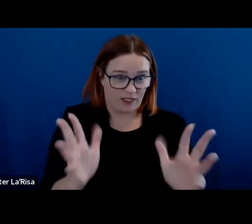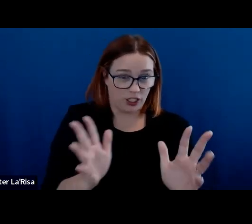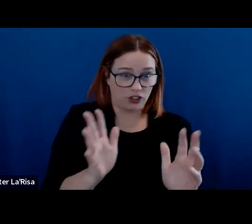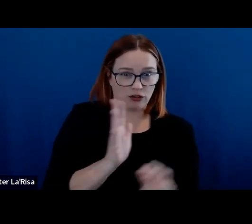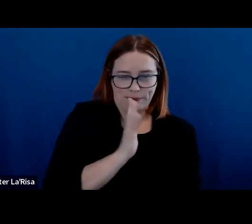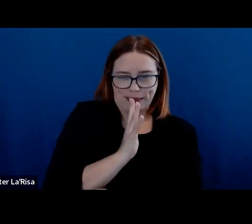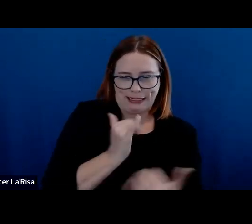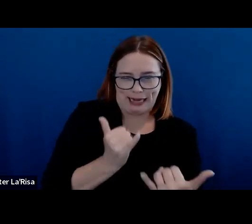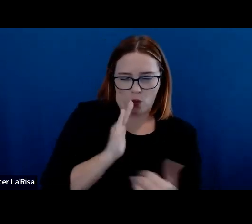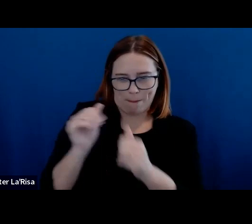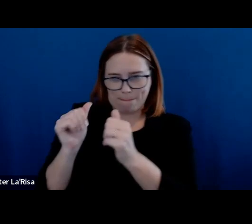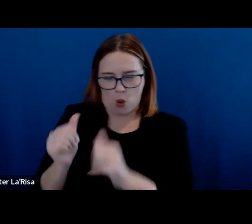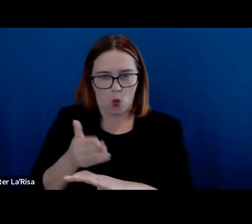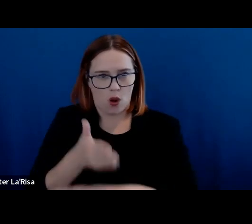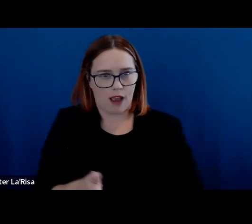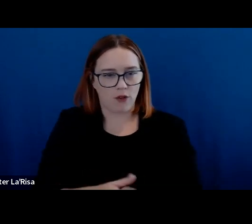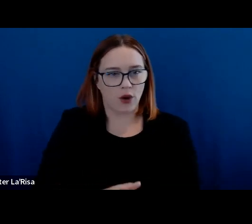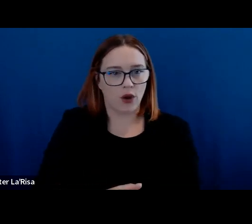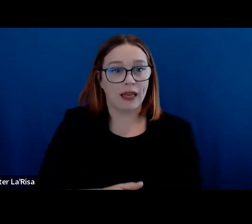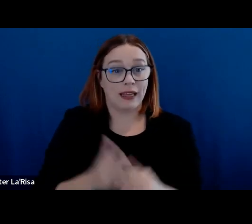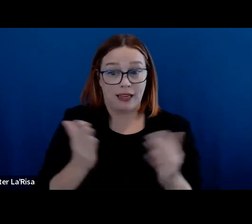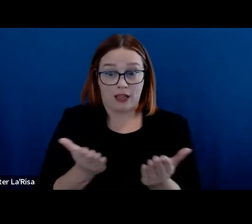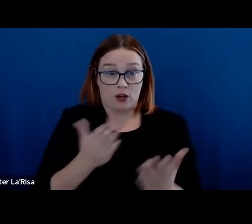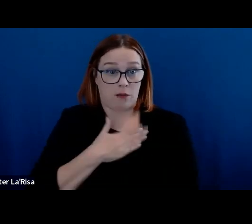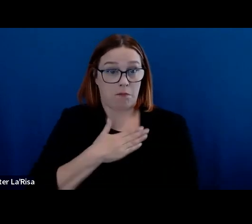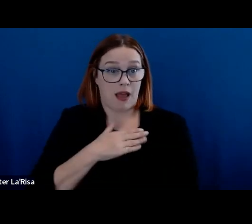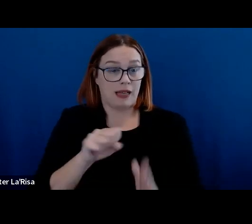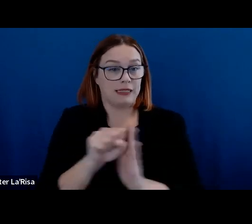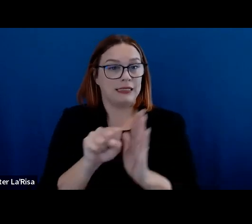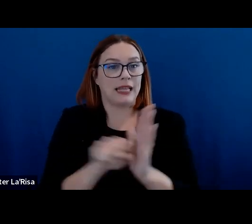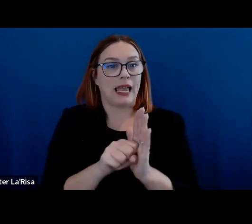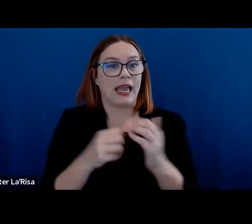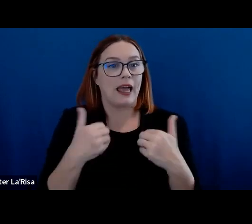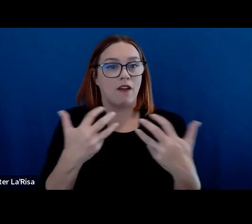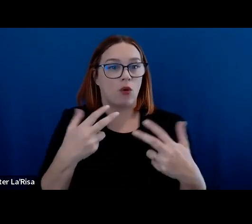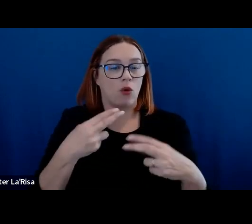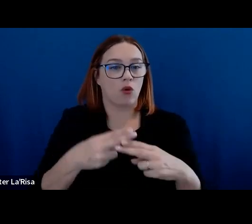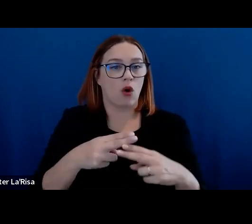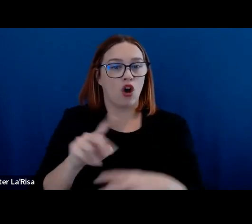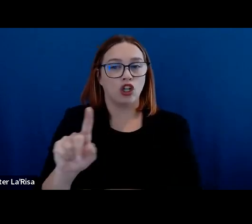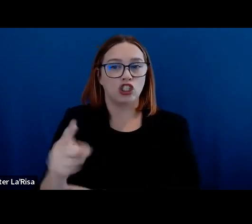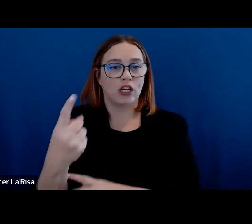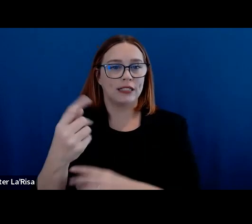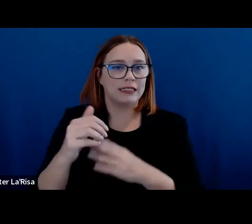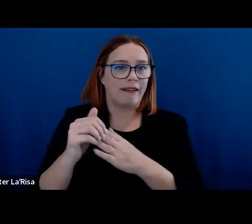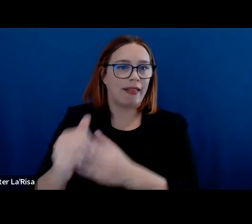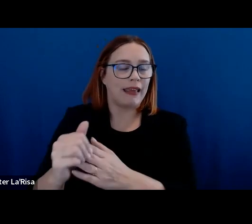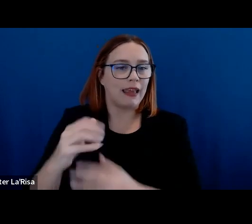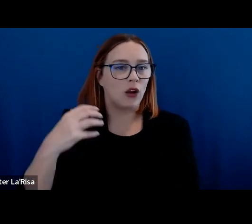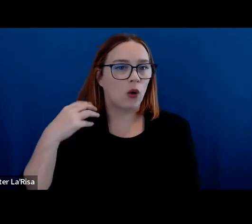But there is a inside of our state, we have the Just Lead Washington put together a